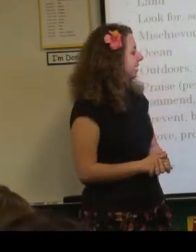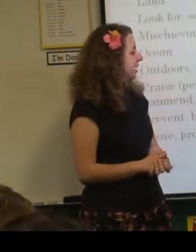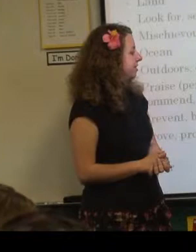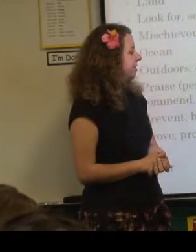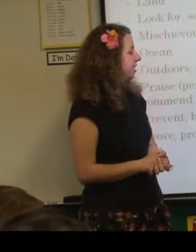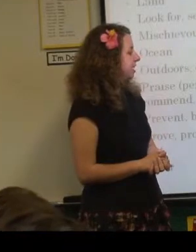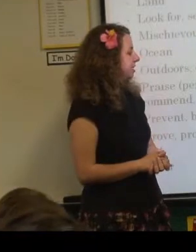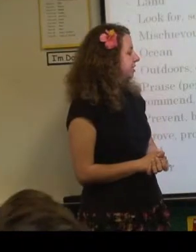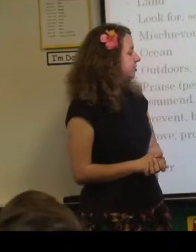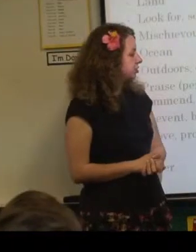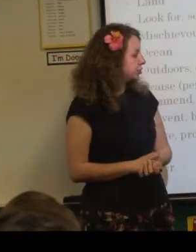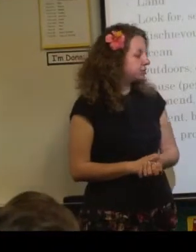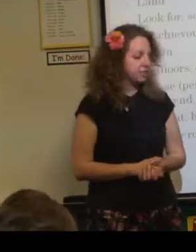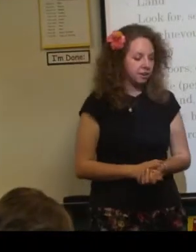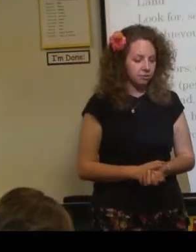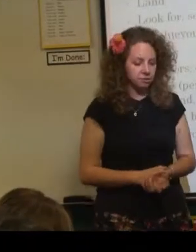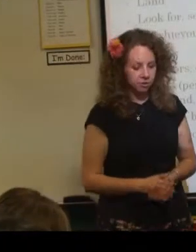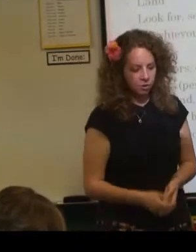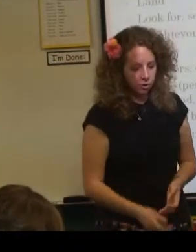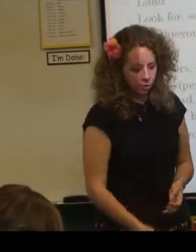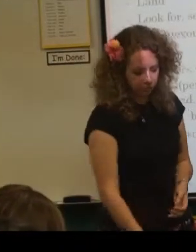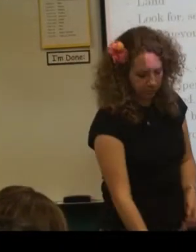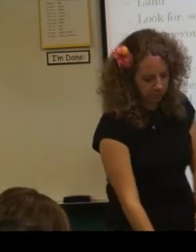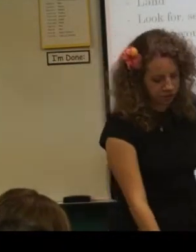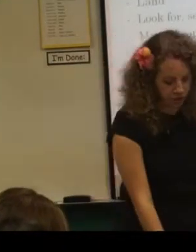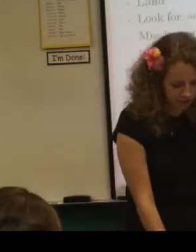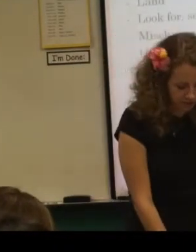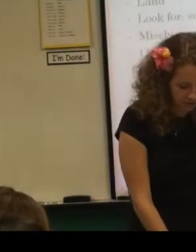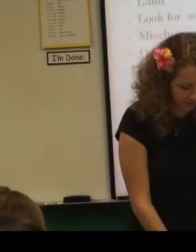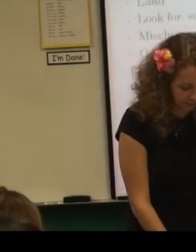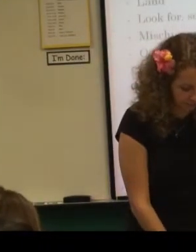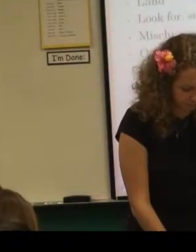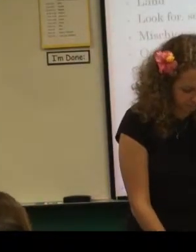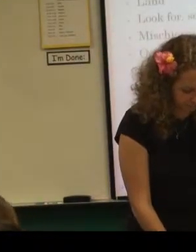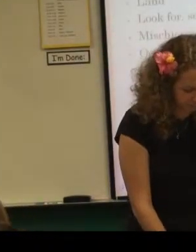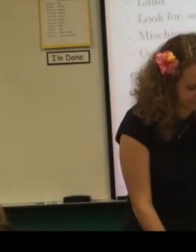Okay, and then turn down or reject.